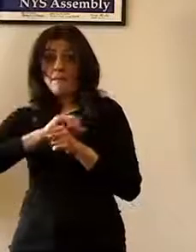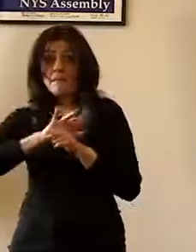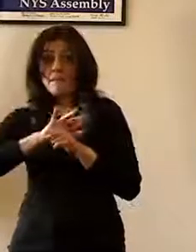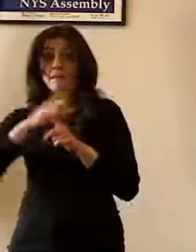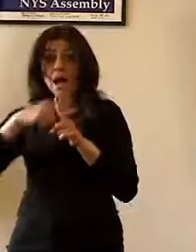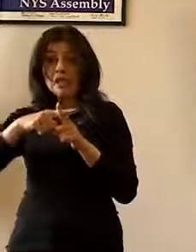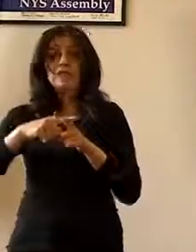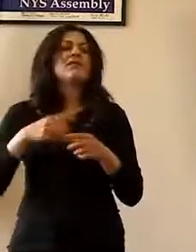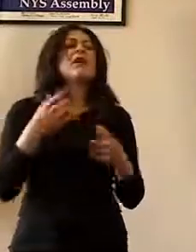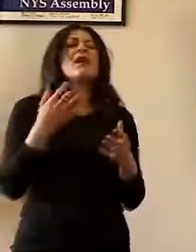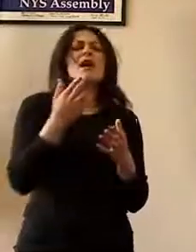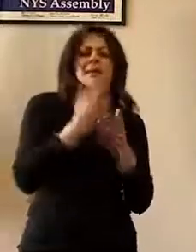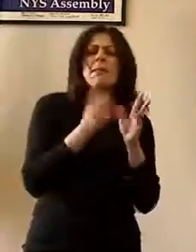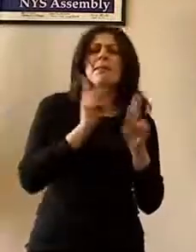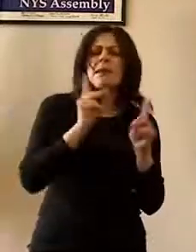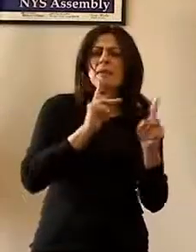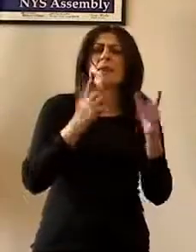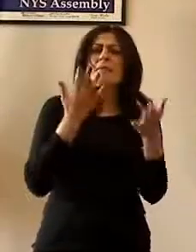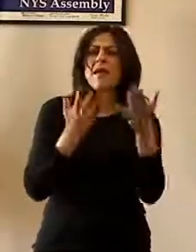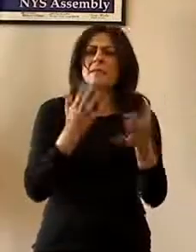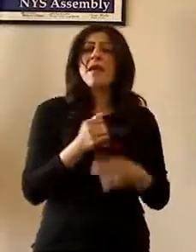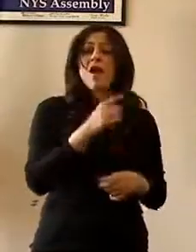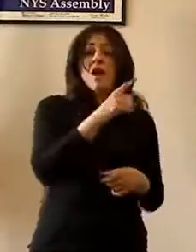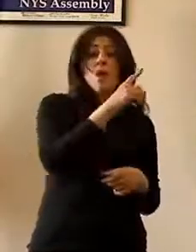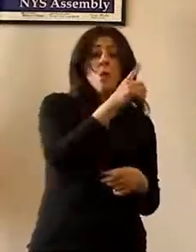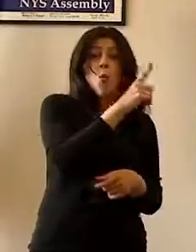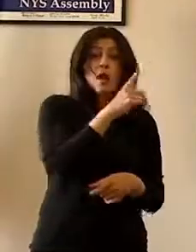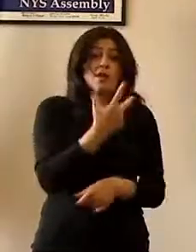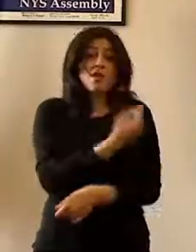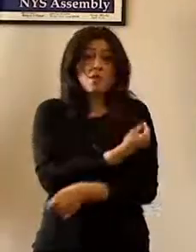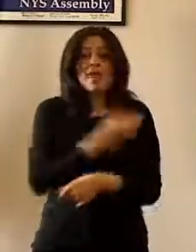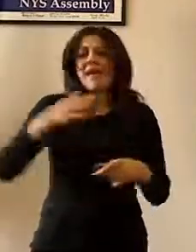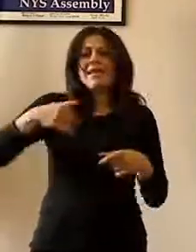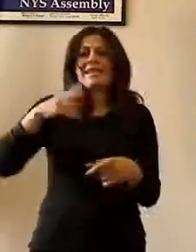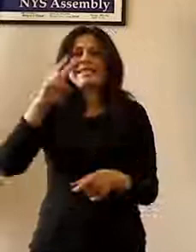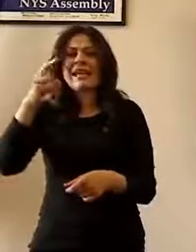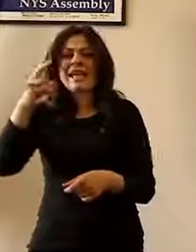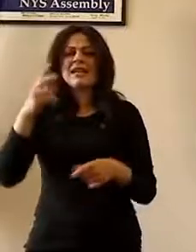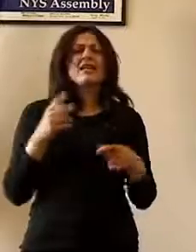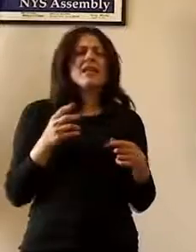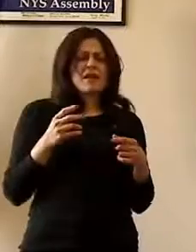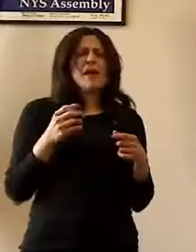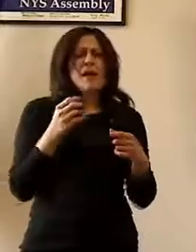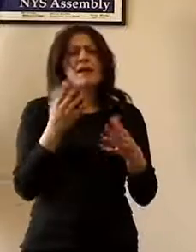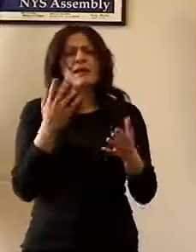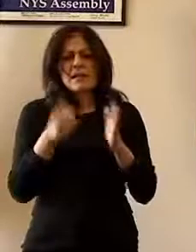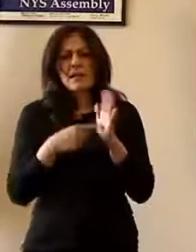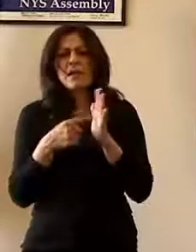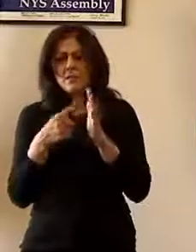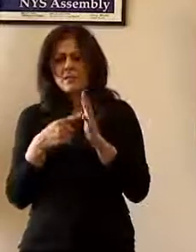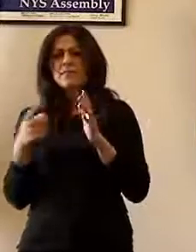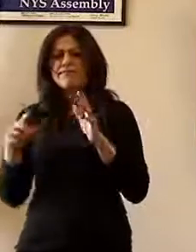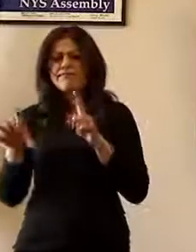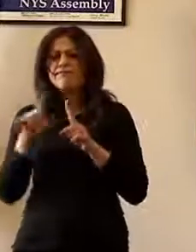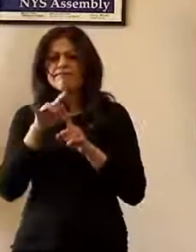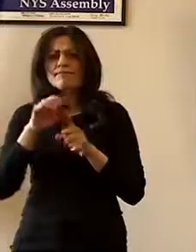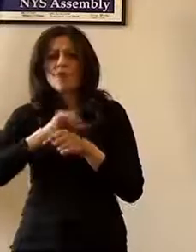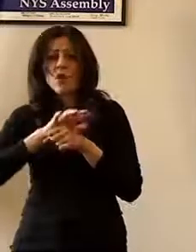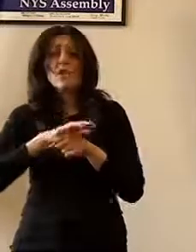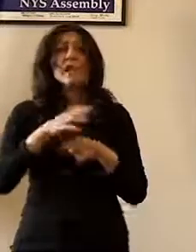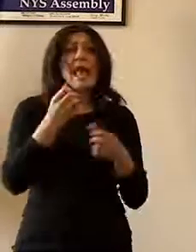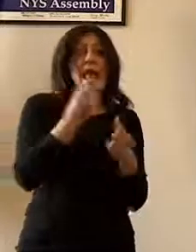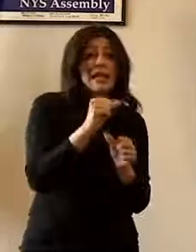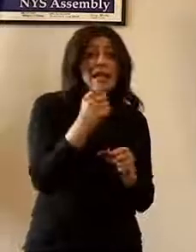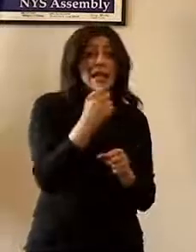They may have gotten their first dose, but not their second, and they tested positive. Are we seeing any number of individuals that we can point to, Dr. V, that have completed